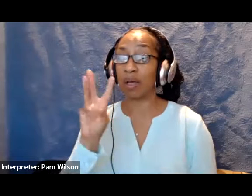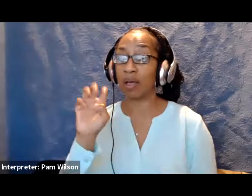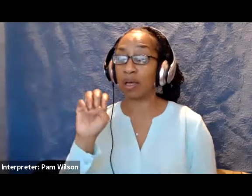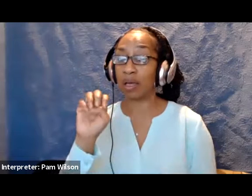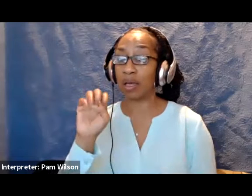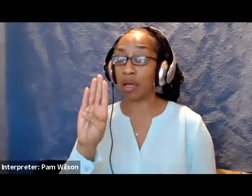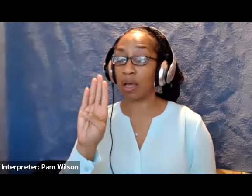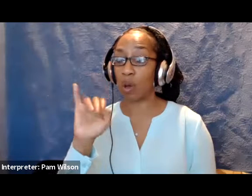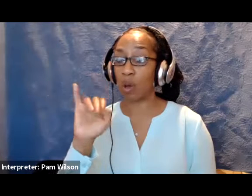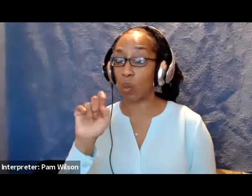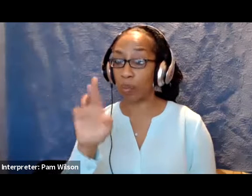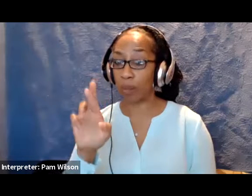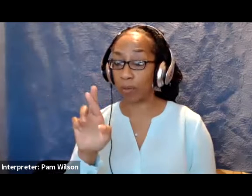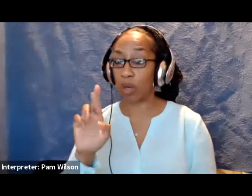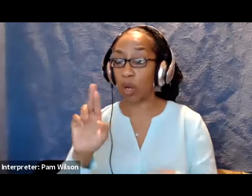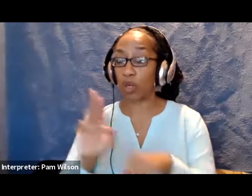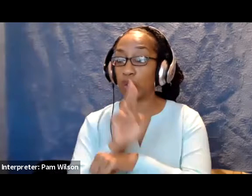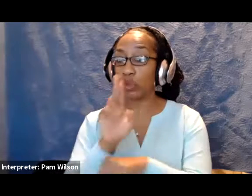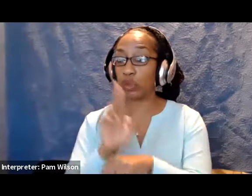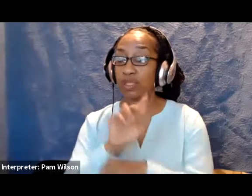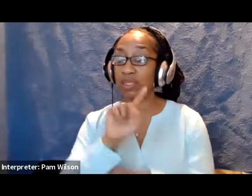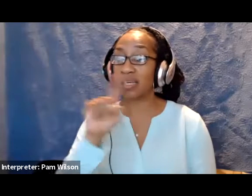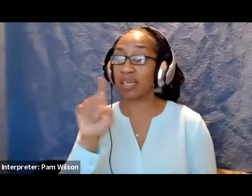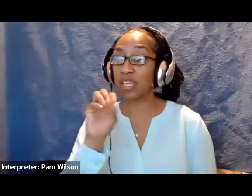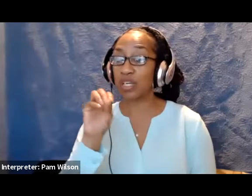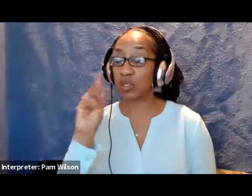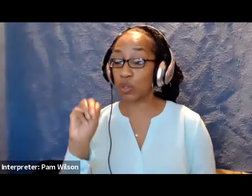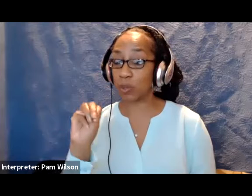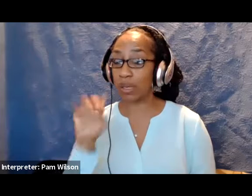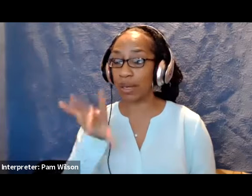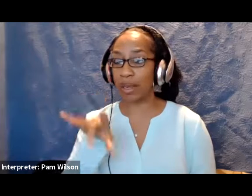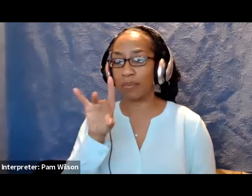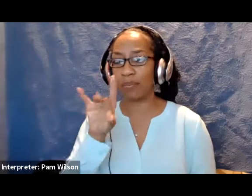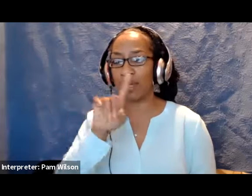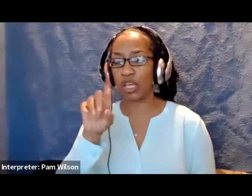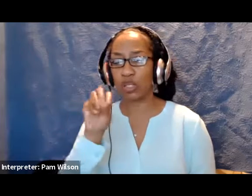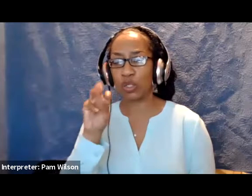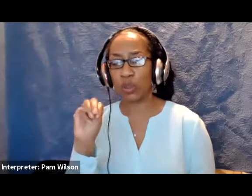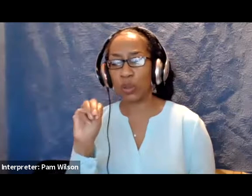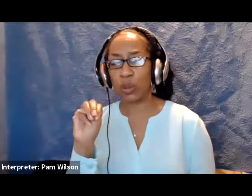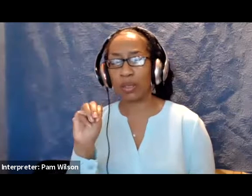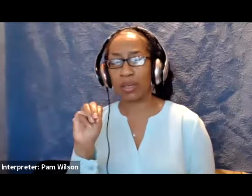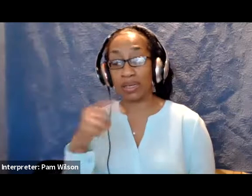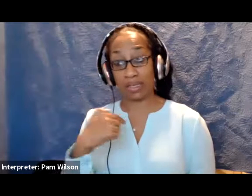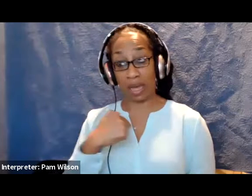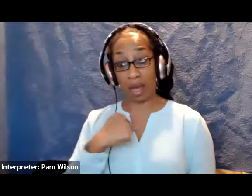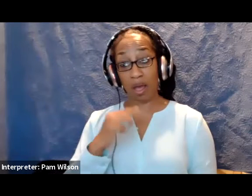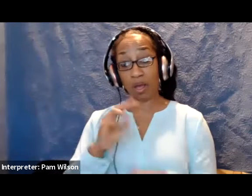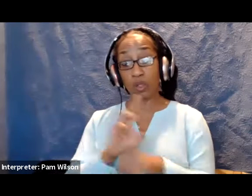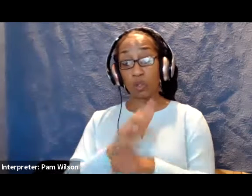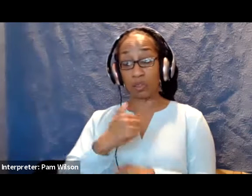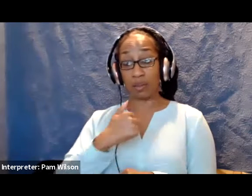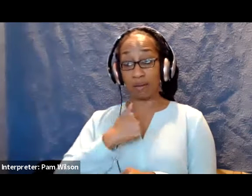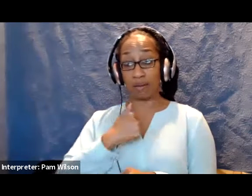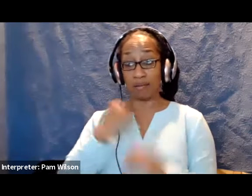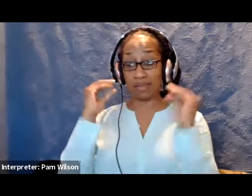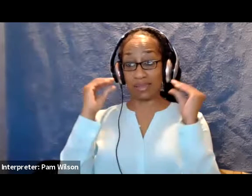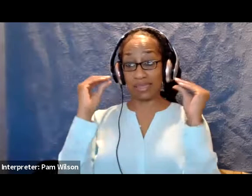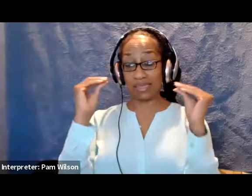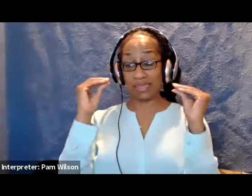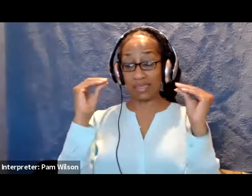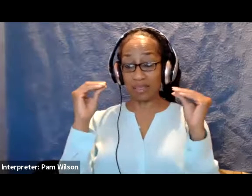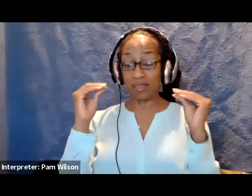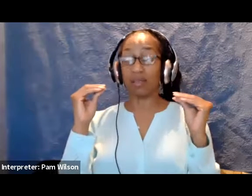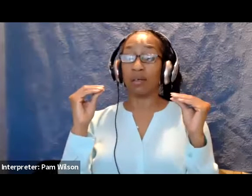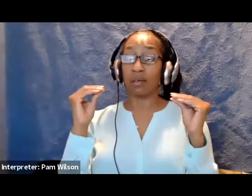webinar using Zoom. And I selected Zoom because I really found that I'm using it as a professor teaching, and I've found